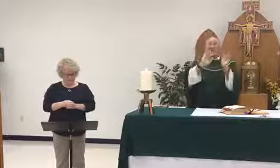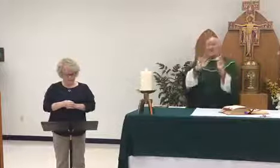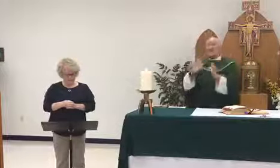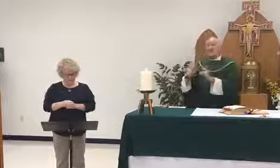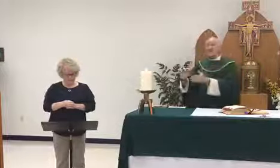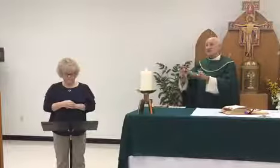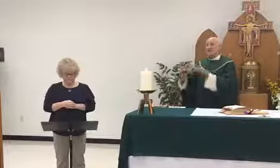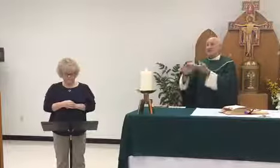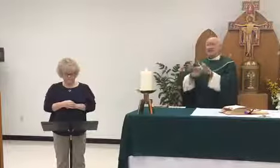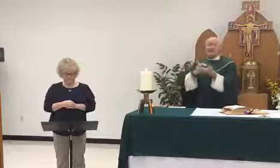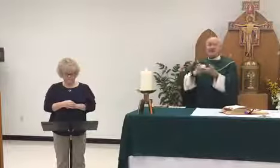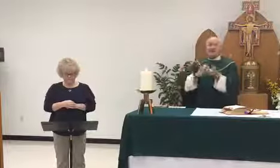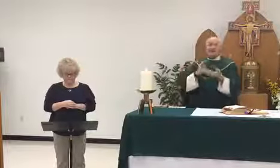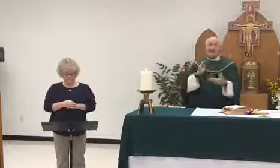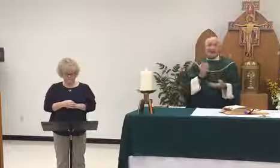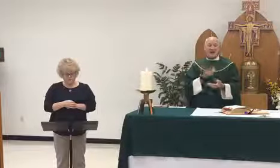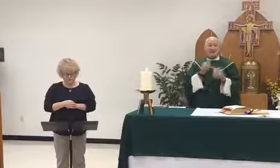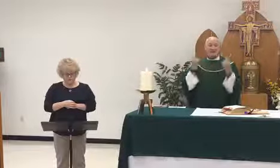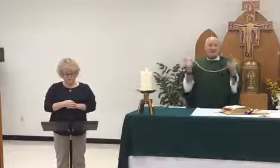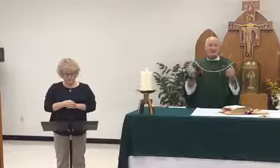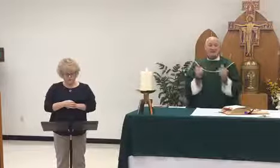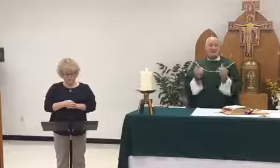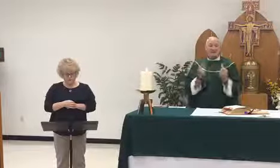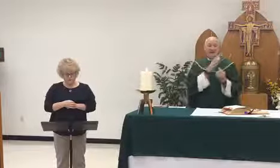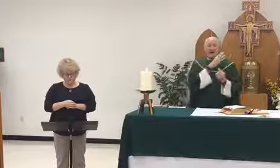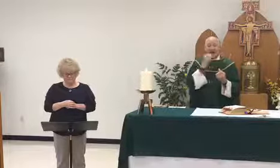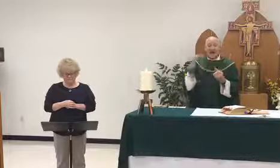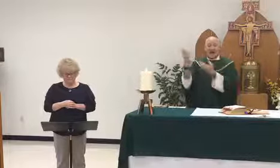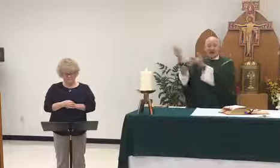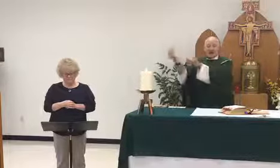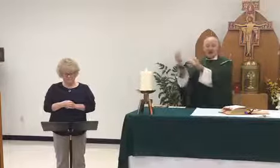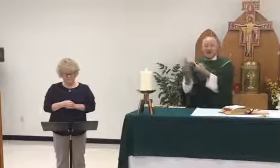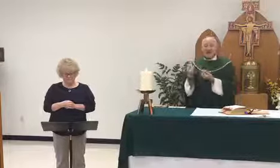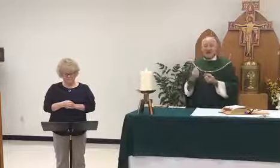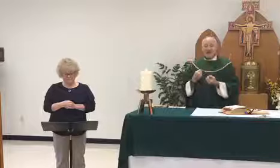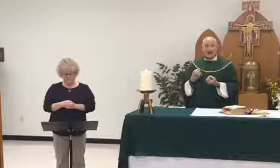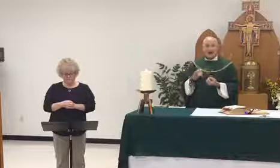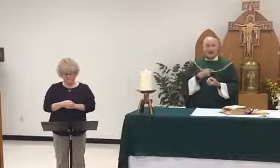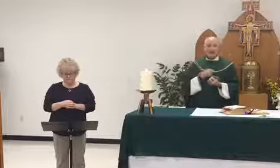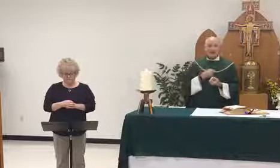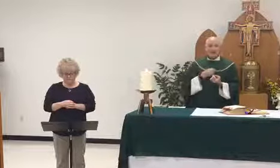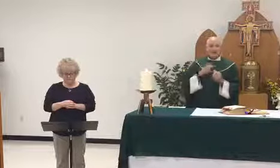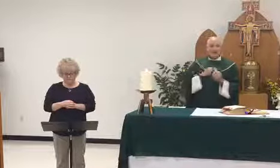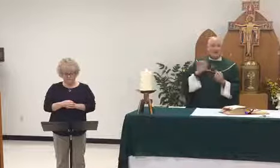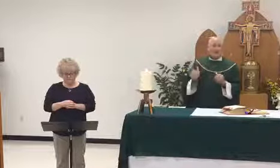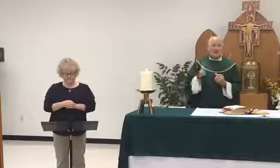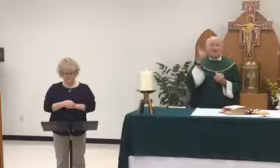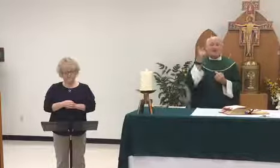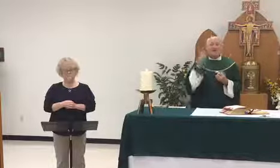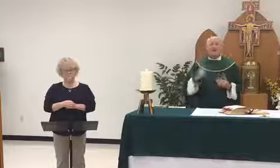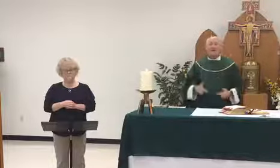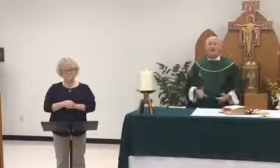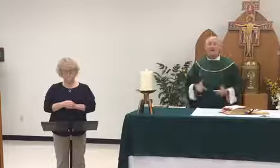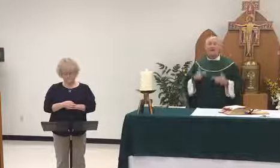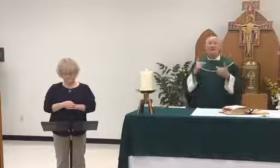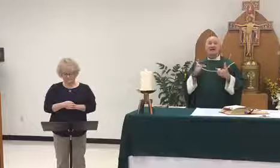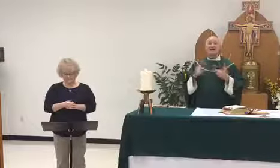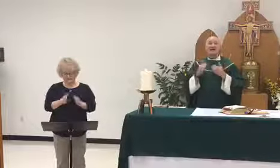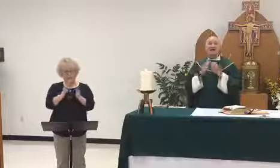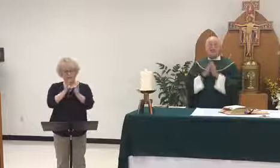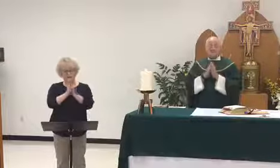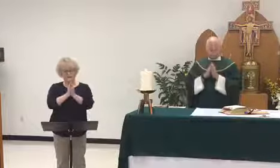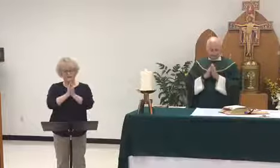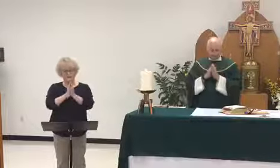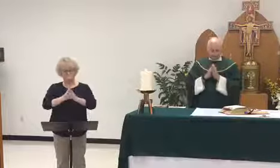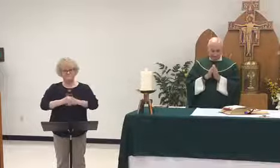mercy on us, forgive us our sins, and bring us to everlasting